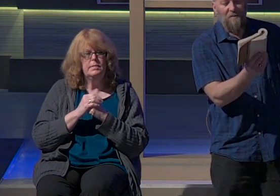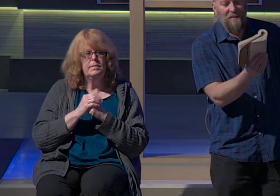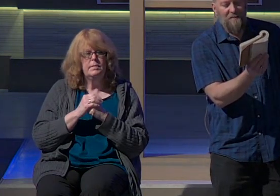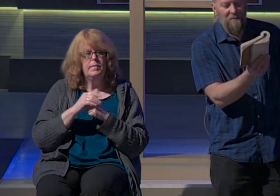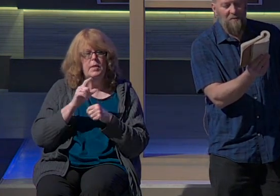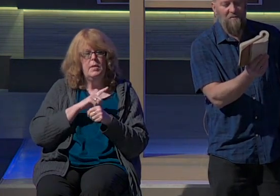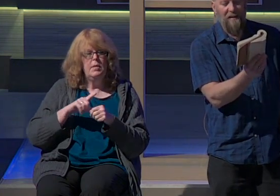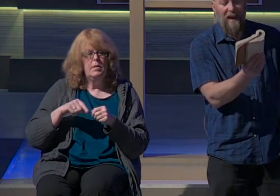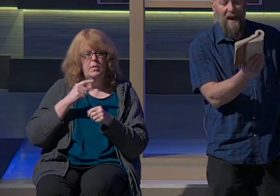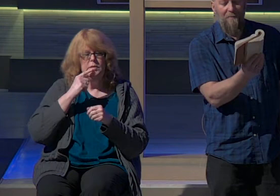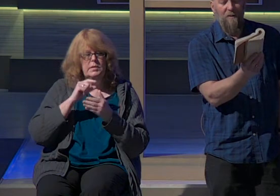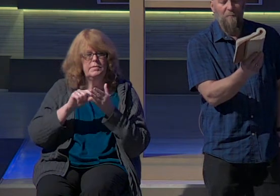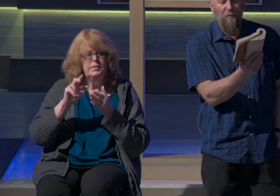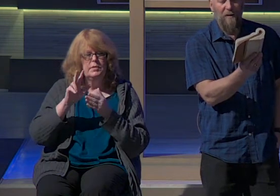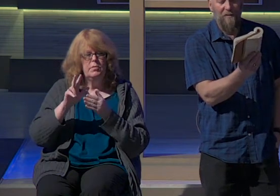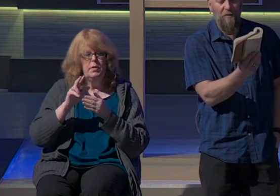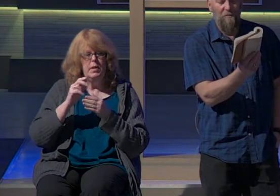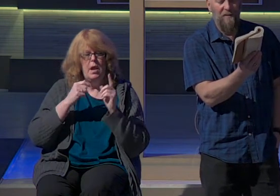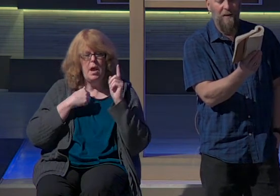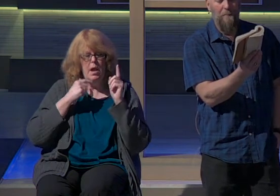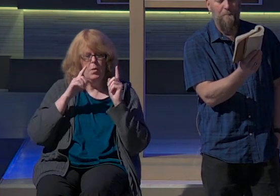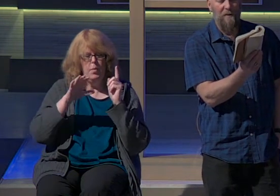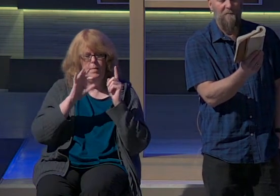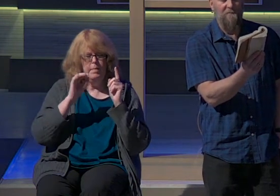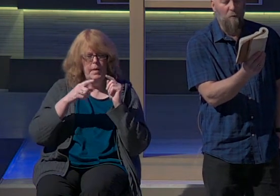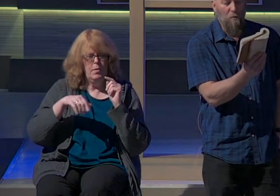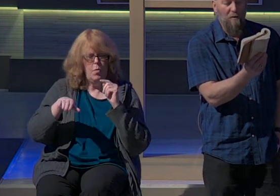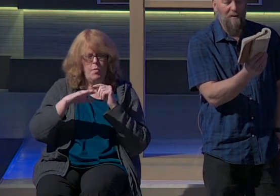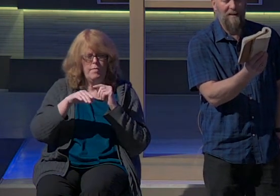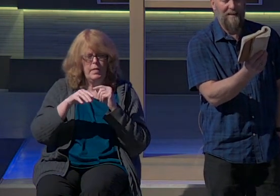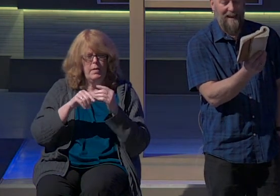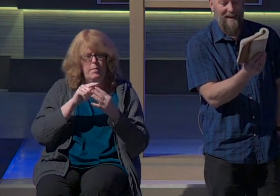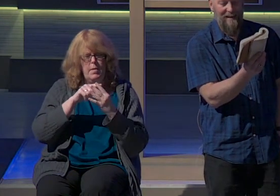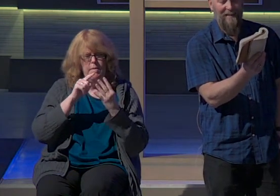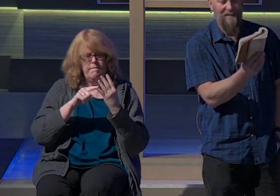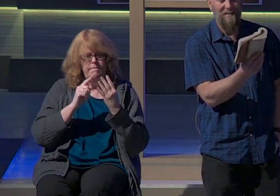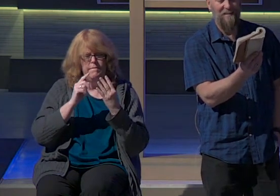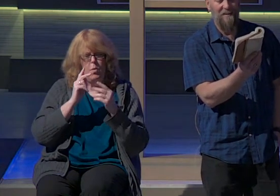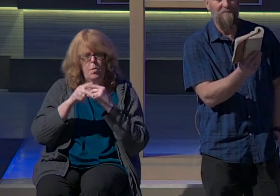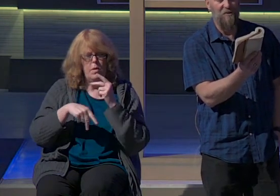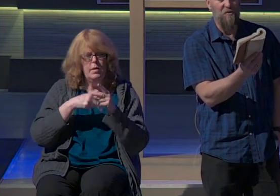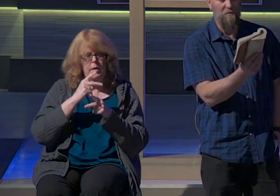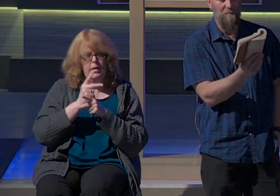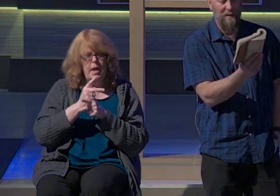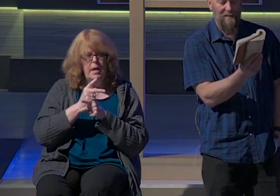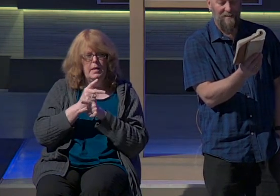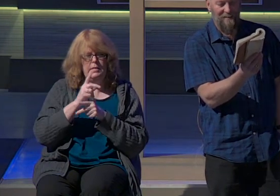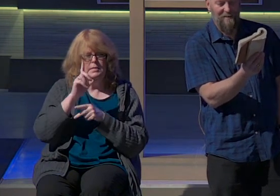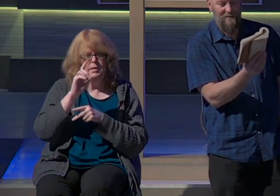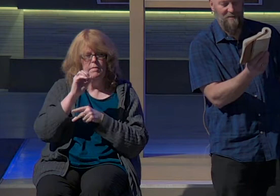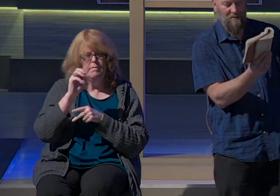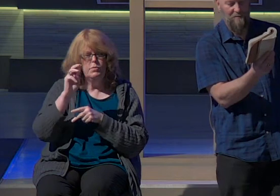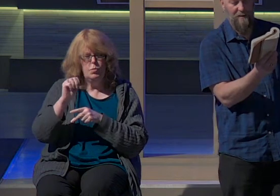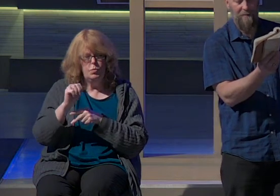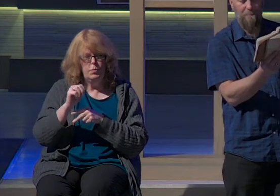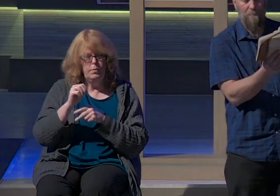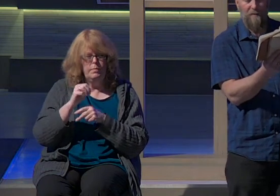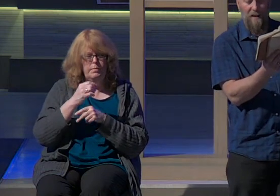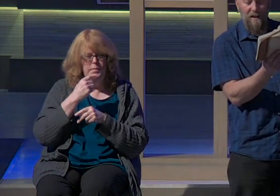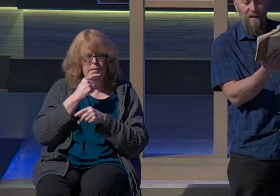The Lord says in verse 3, I will appoint over them four kinds of doom, declares the